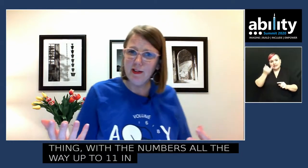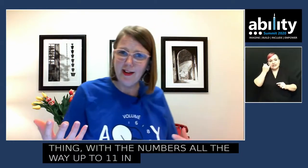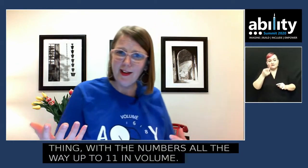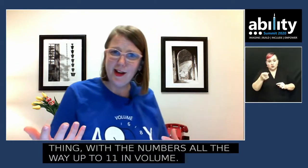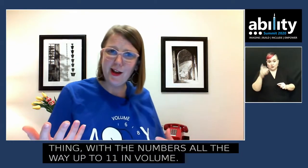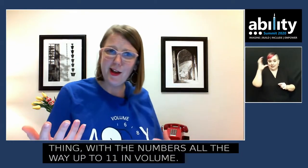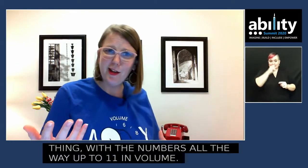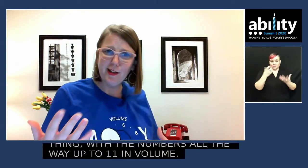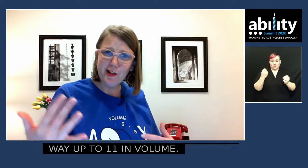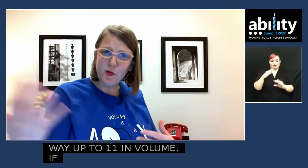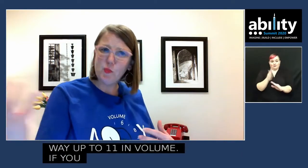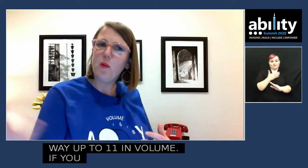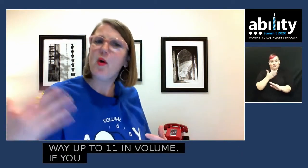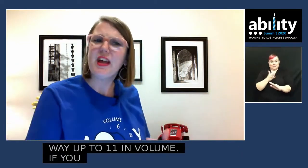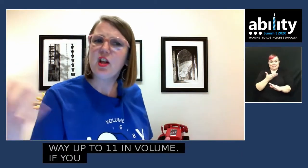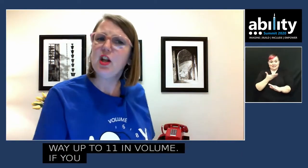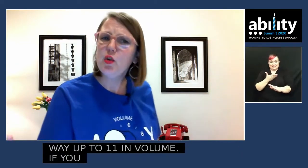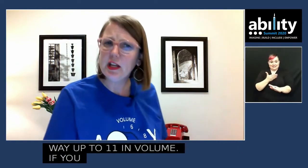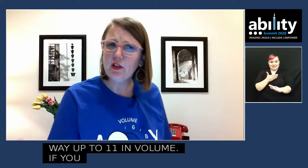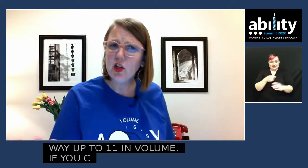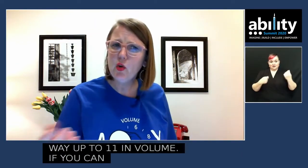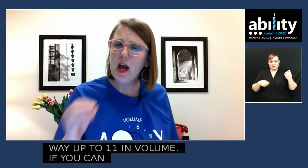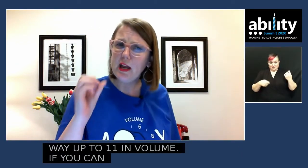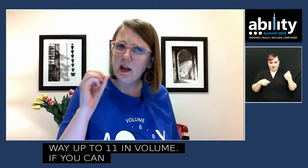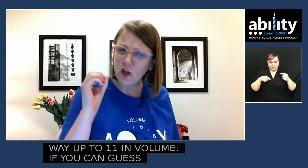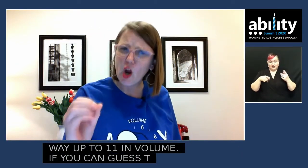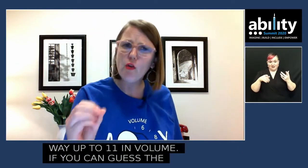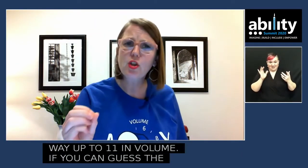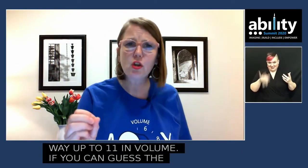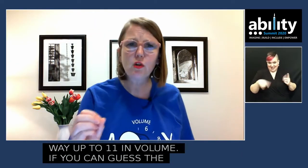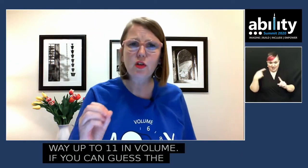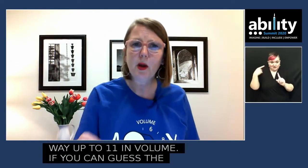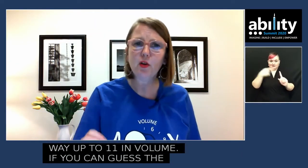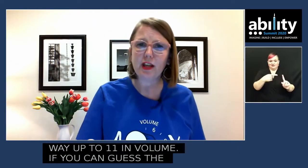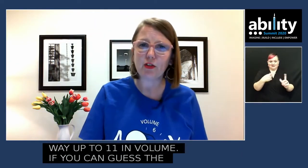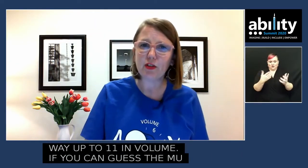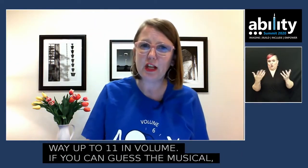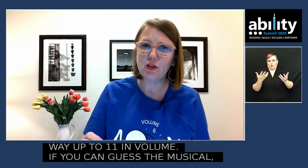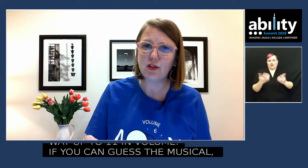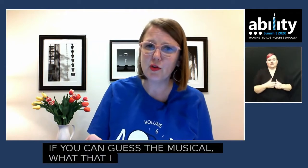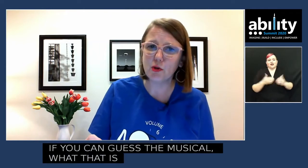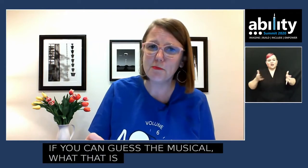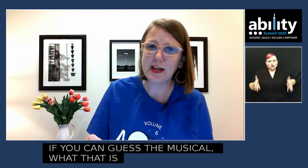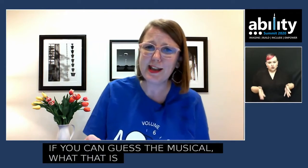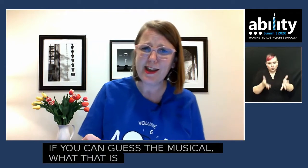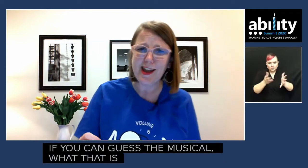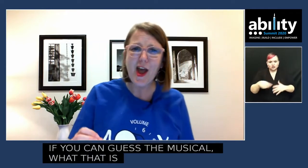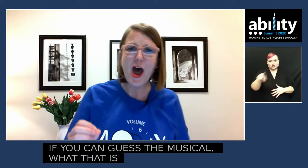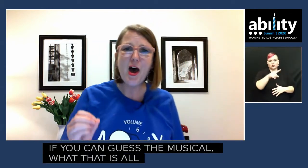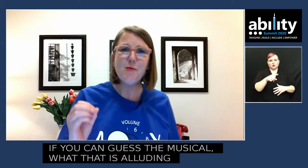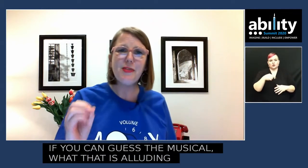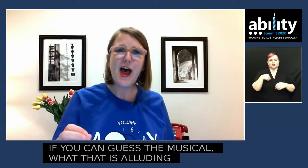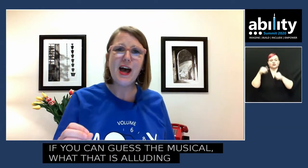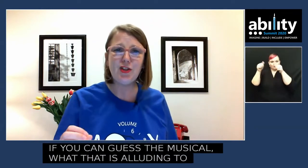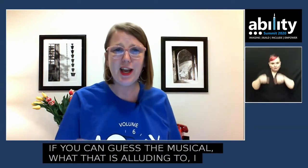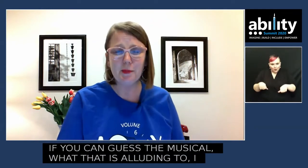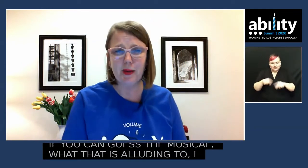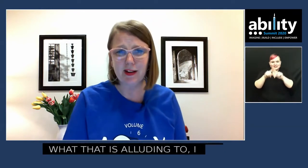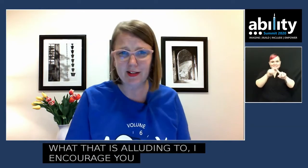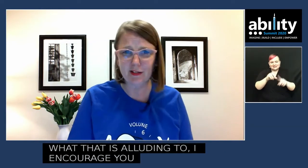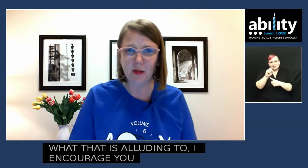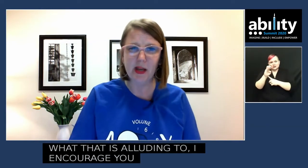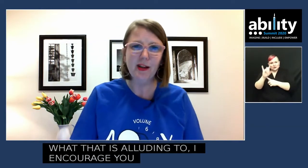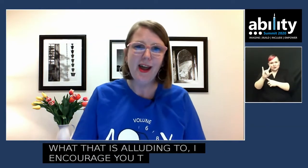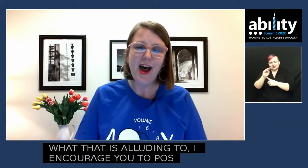musical, what that's alluding to, I encourage you to post that on social media with the